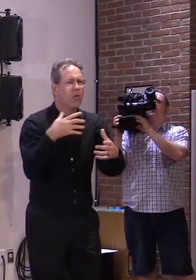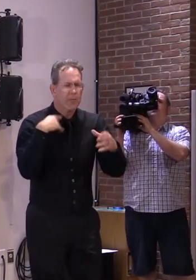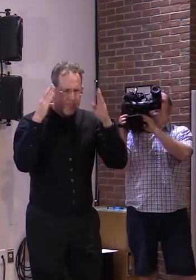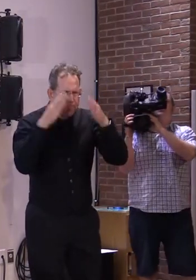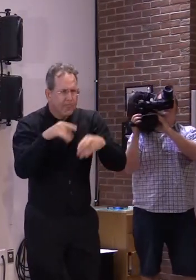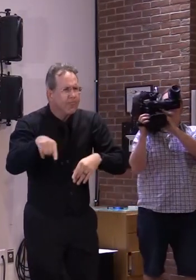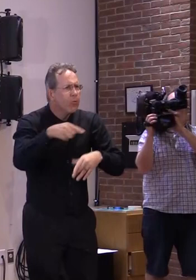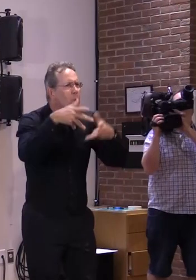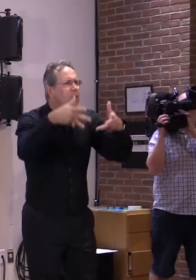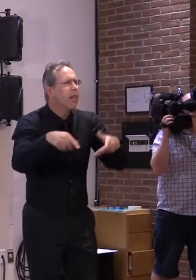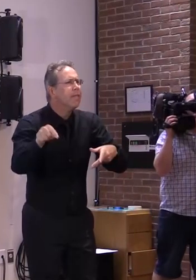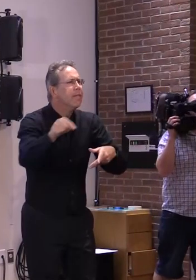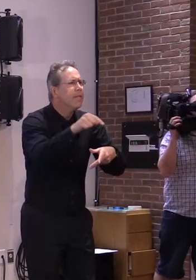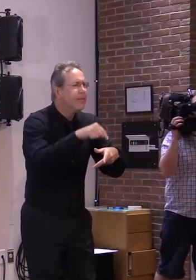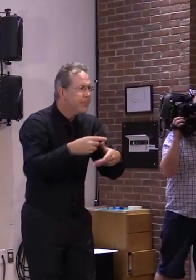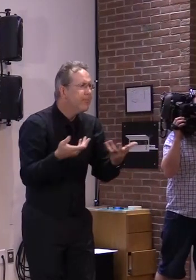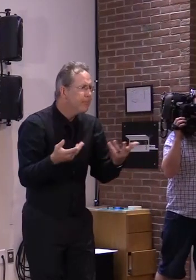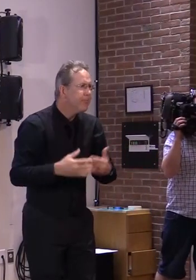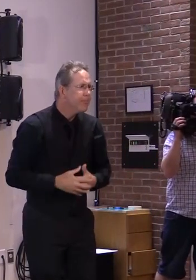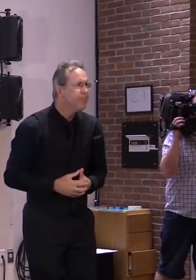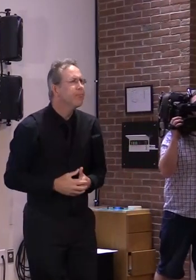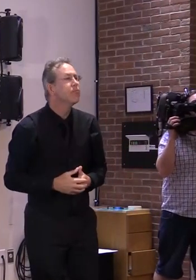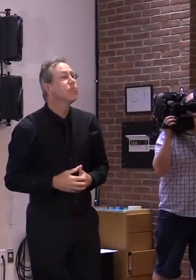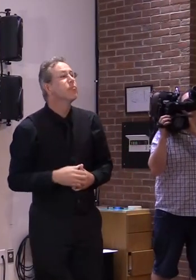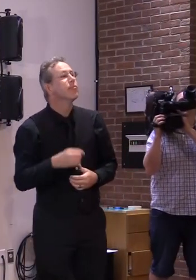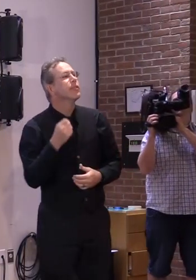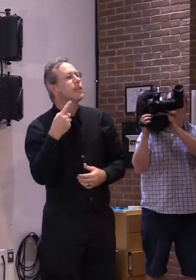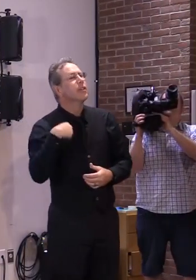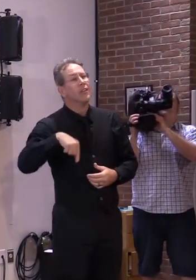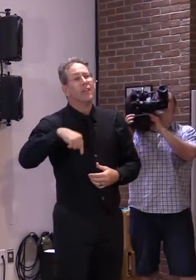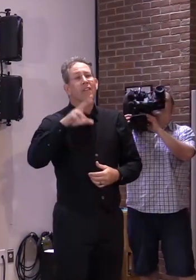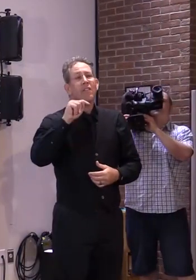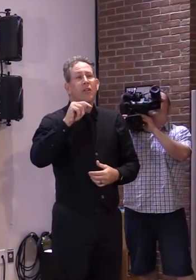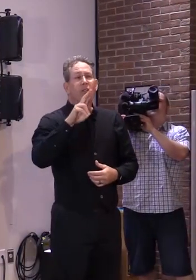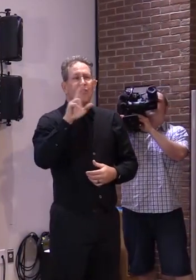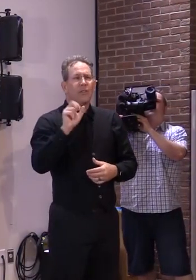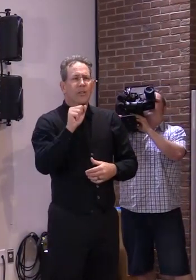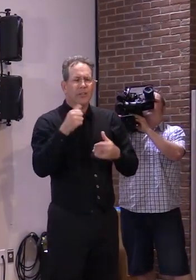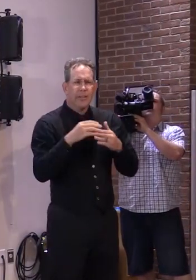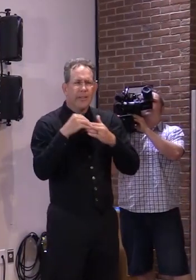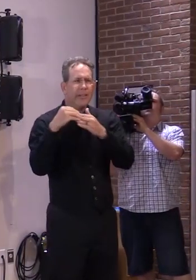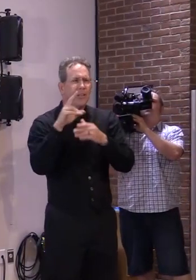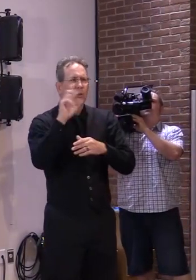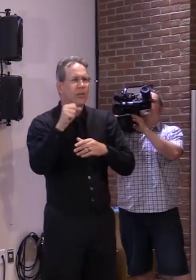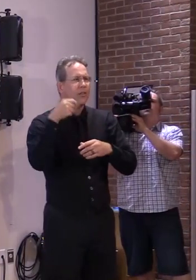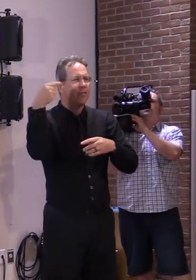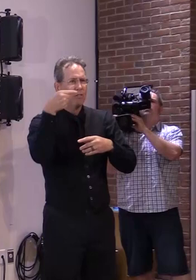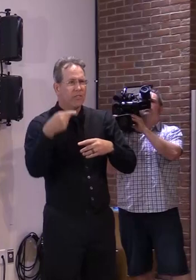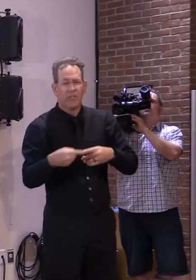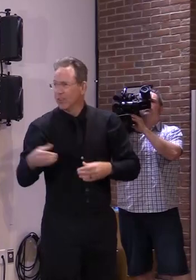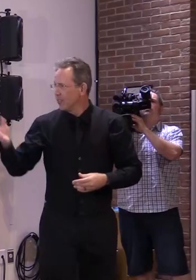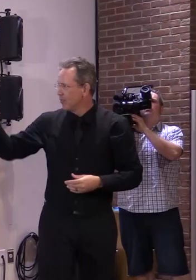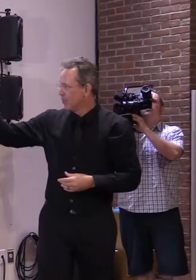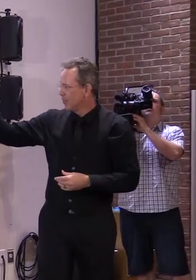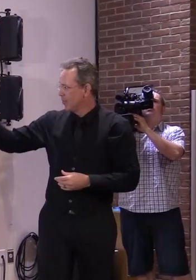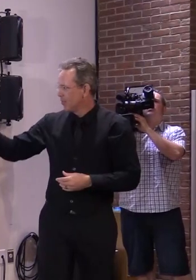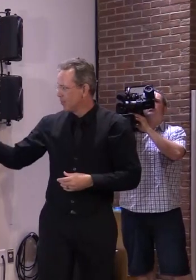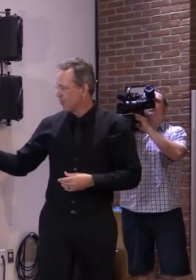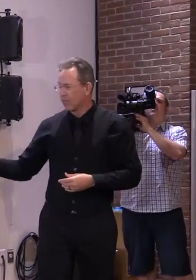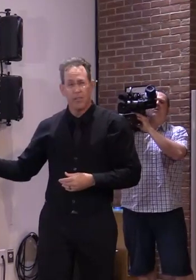leader with the highest vaccination rates in the country across all of the categories we have been tracking for some time